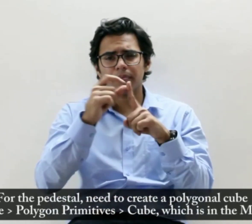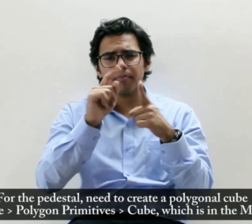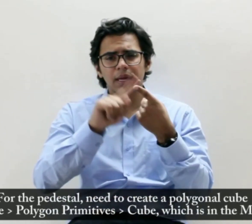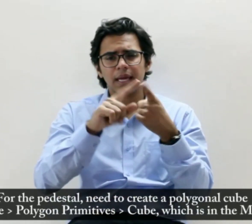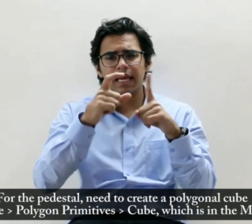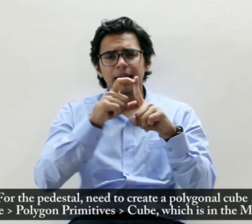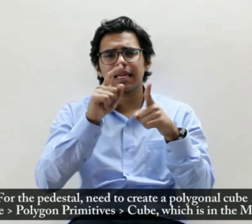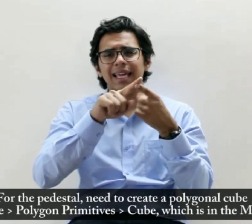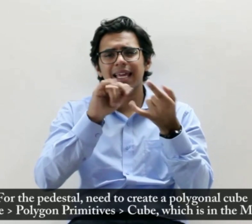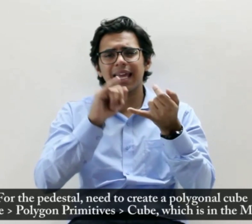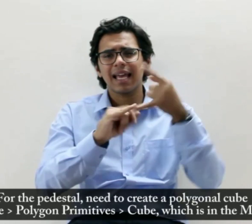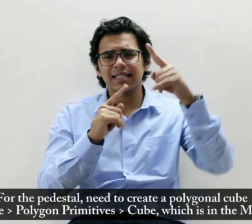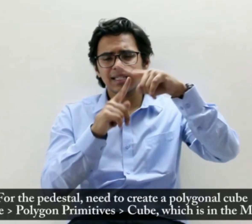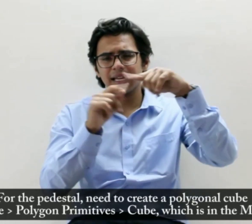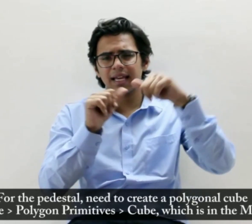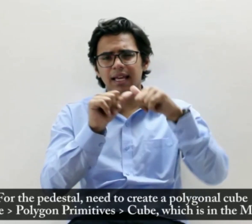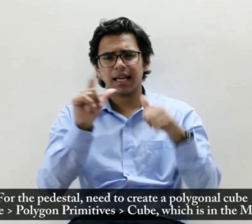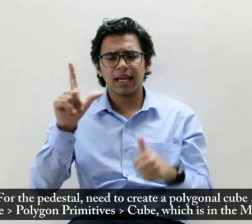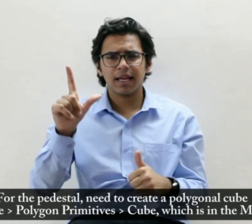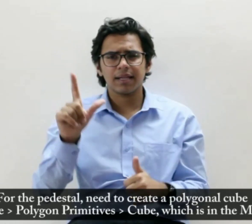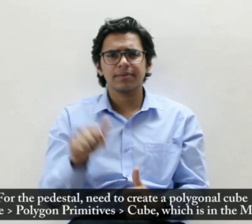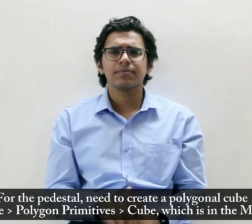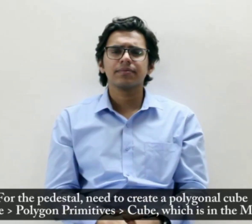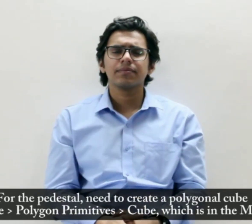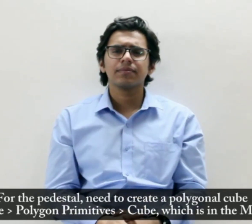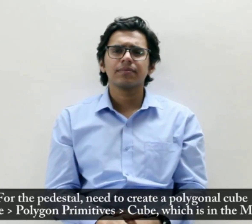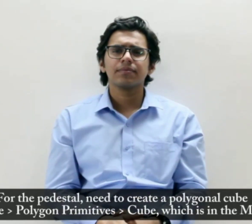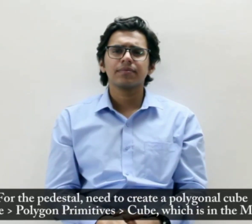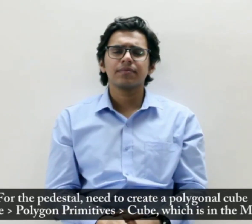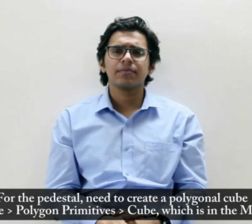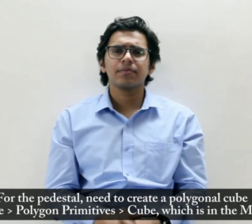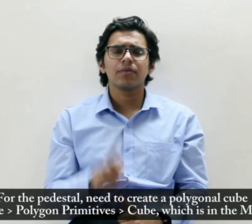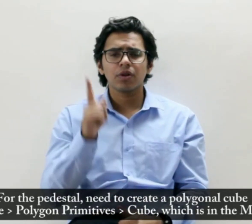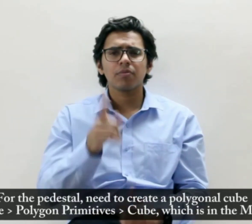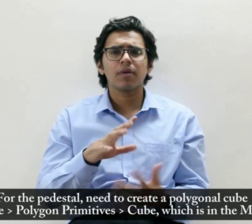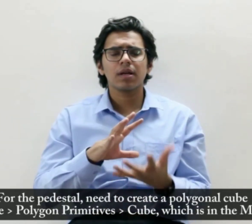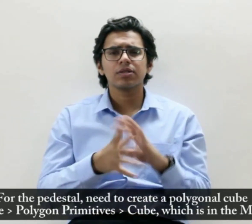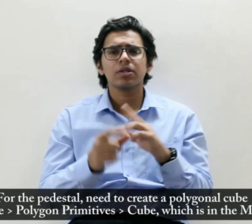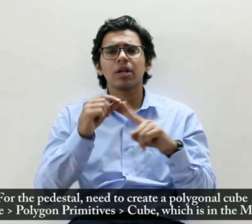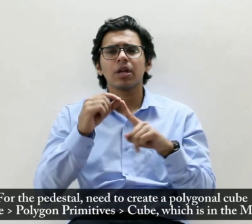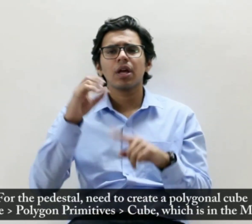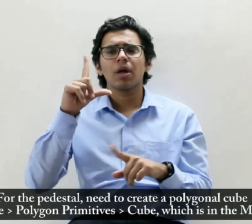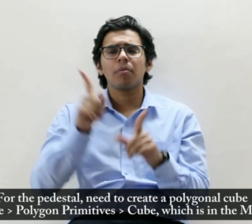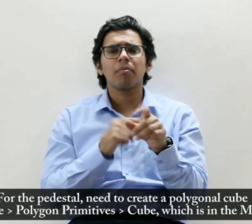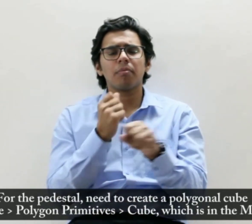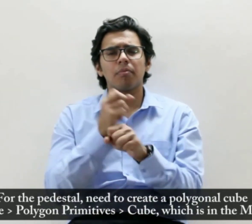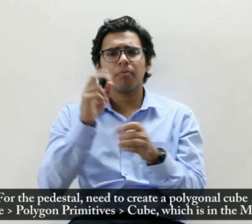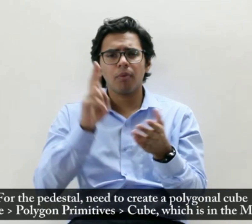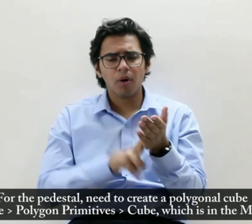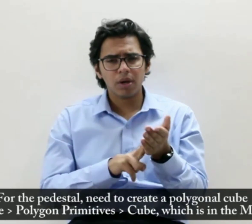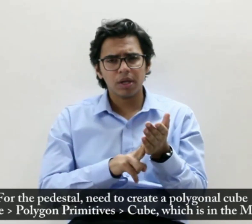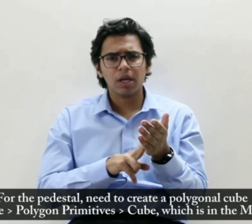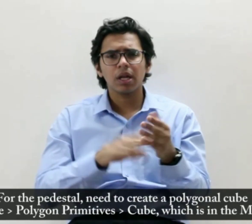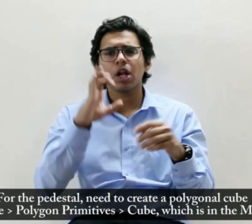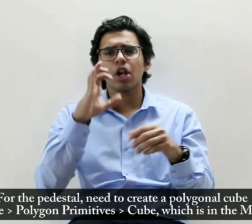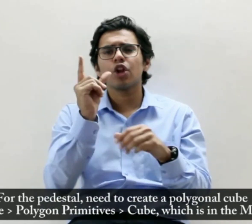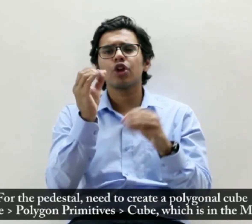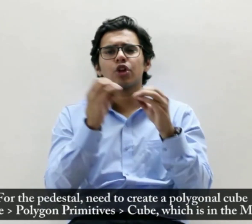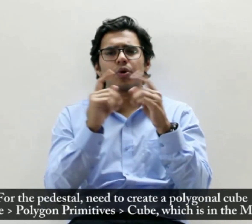For the pedestal, need to create a polygonal cube. Select Create, then